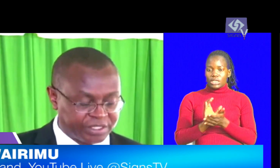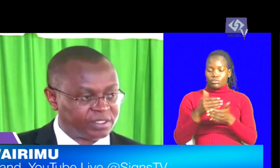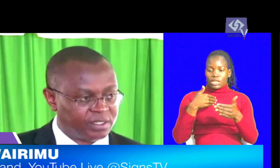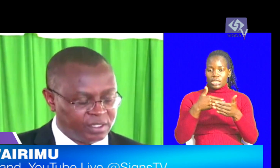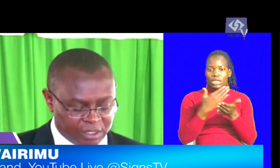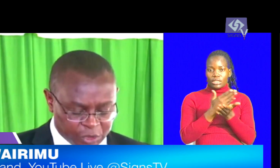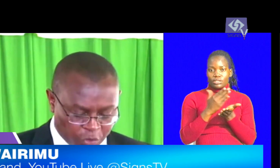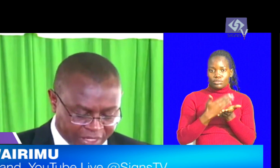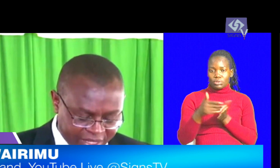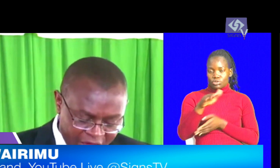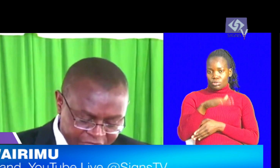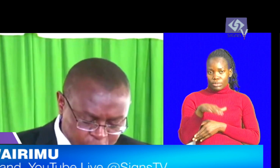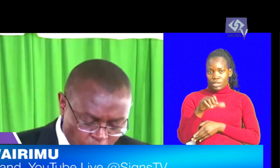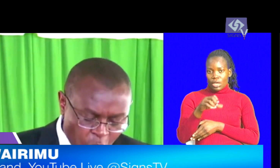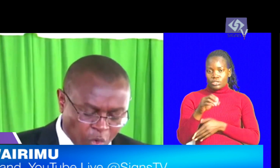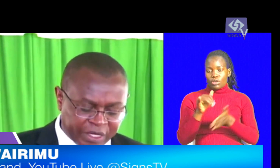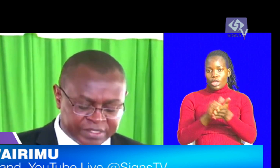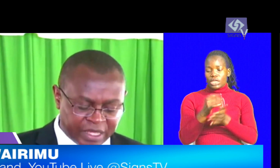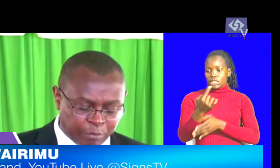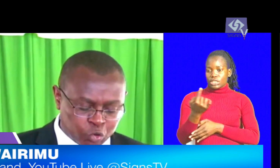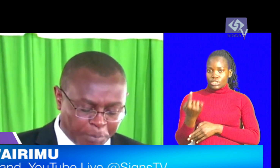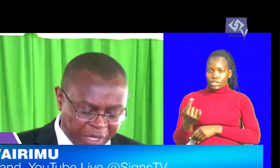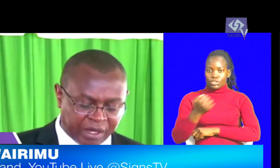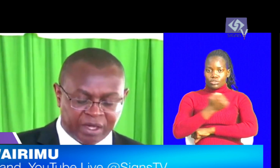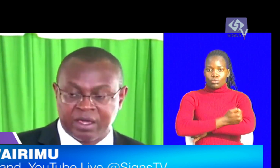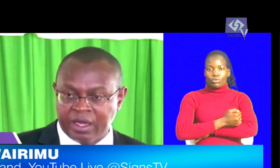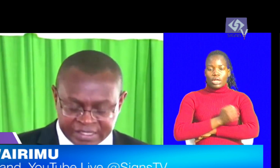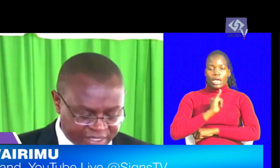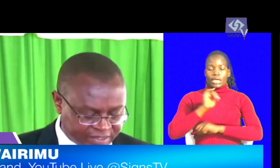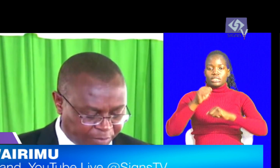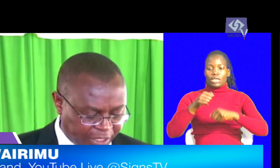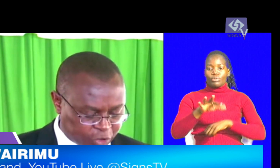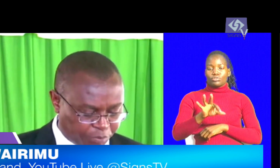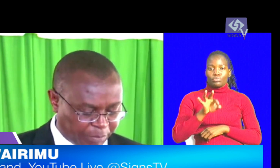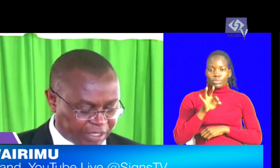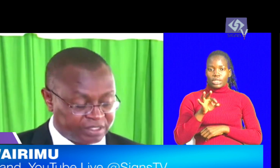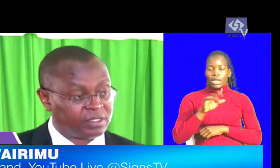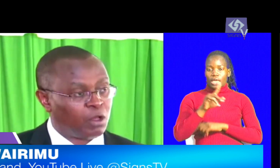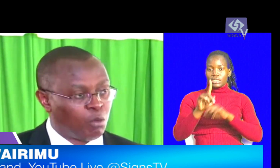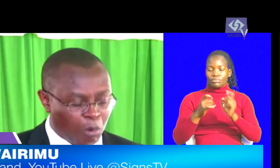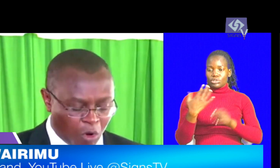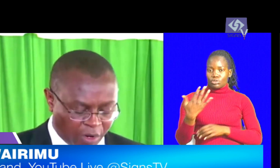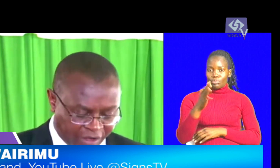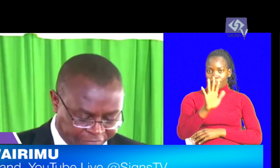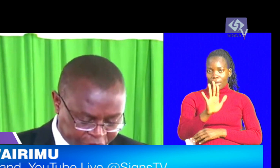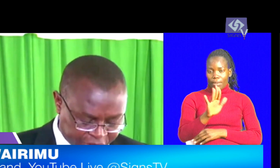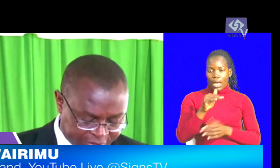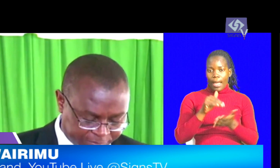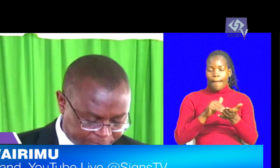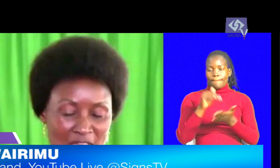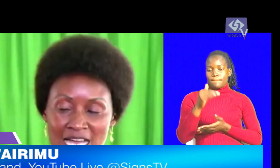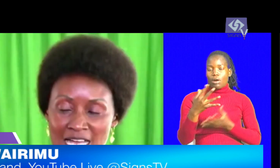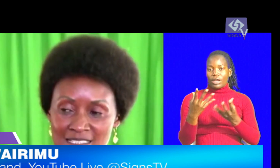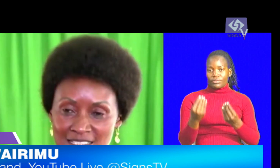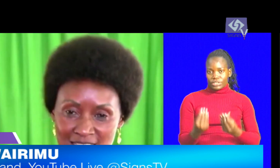point so that every school is able to pick its examination papers more efficiently. We are